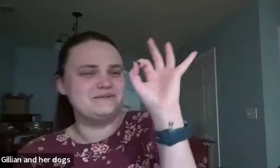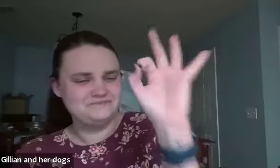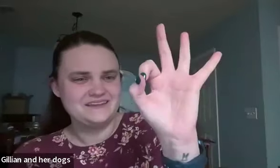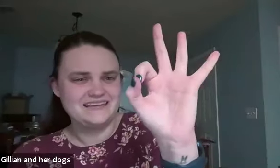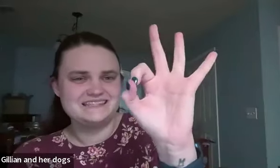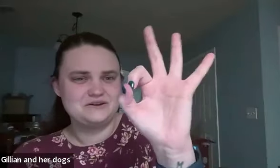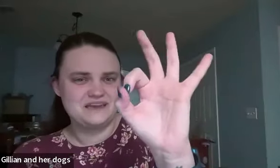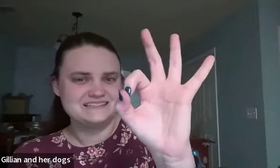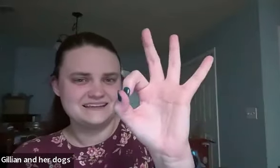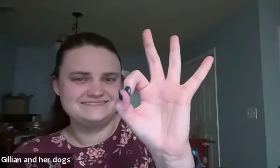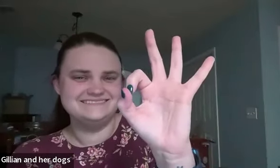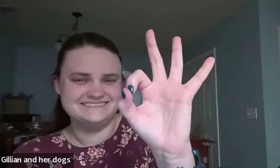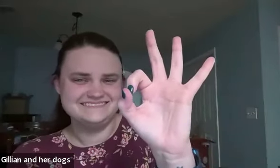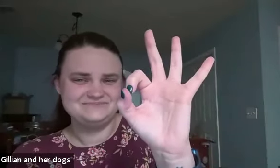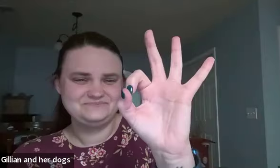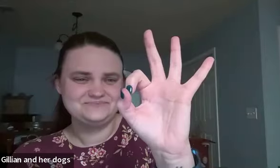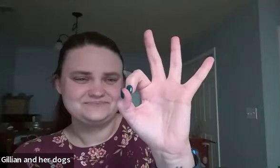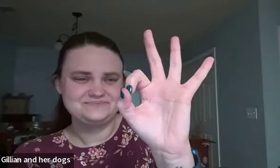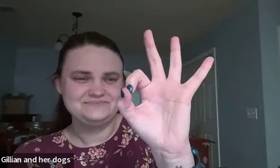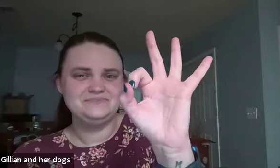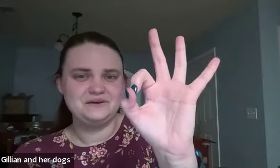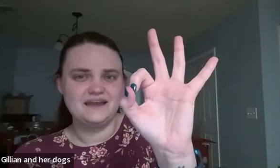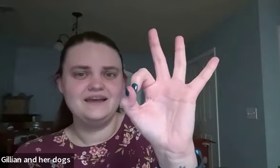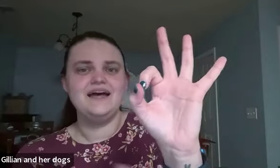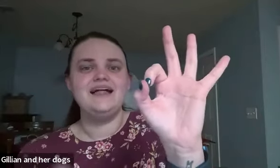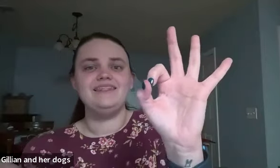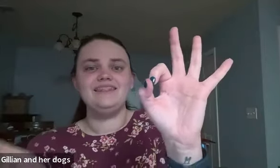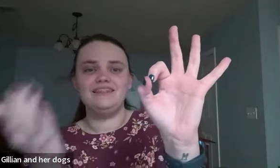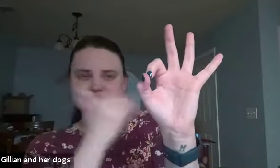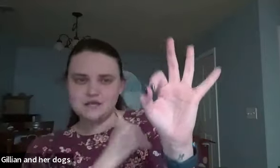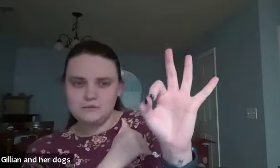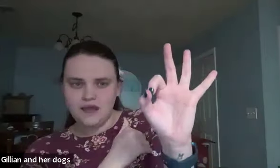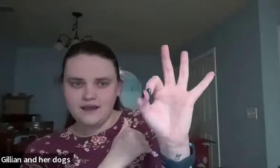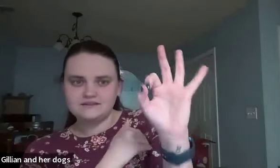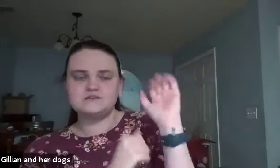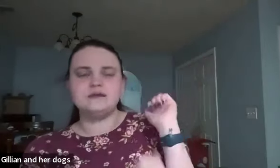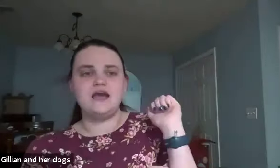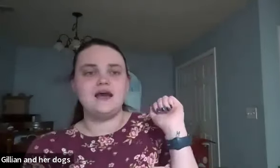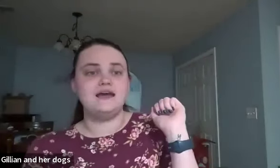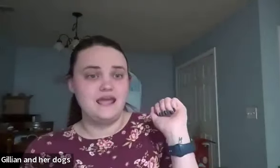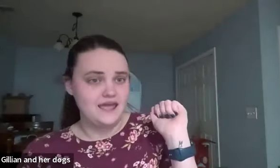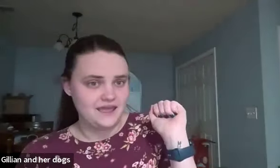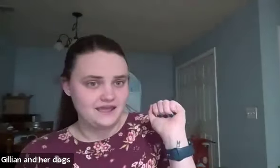but it's the okay sign. Okay, let's go back. So we had